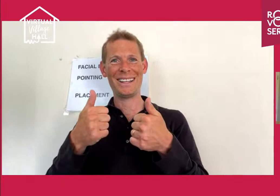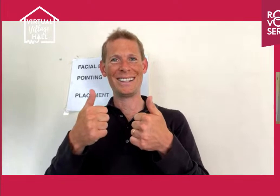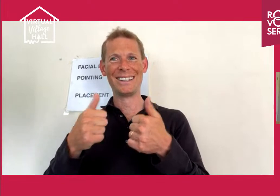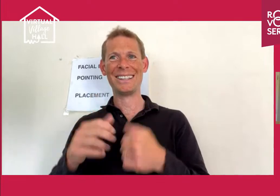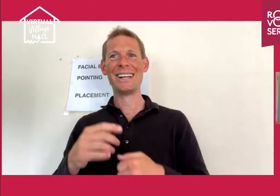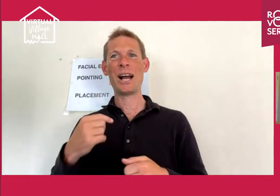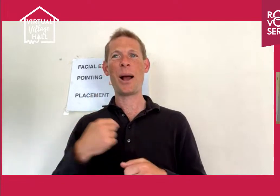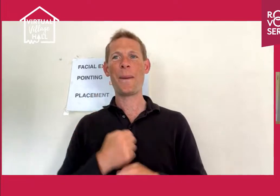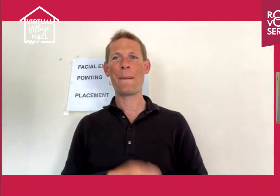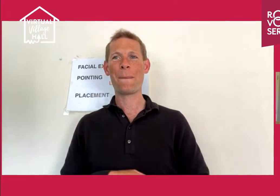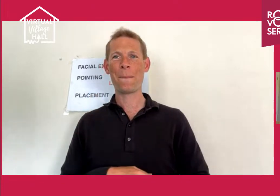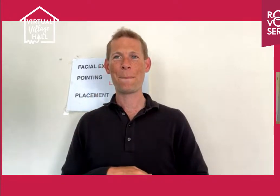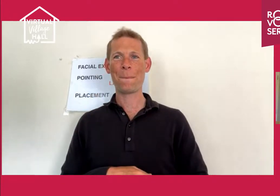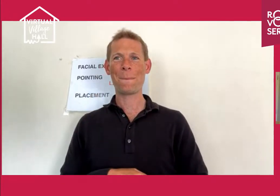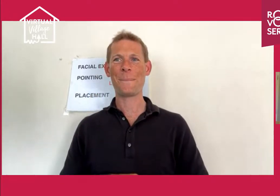Okay, brilliant. Well done, everyone.